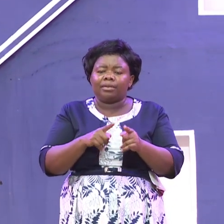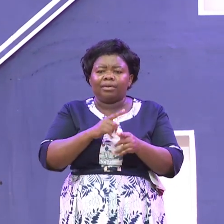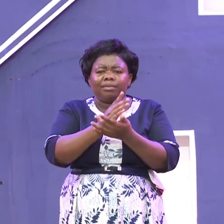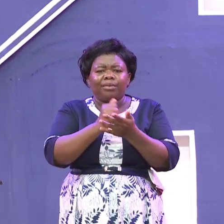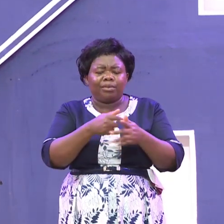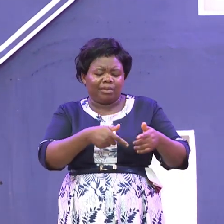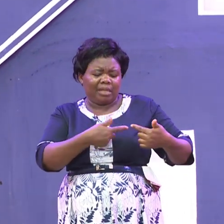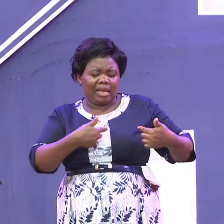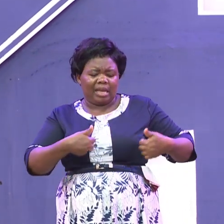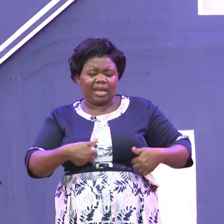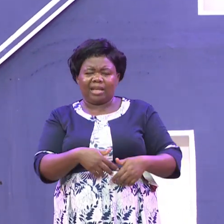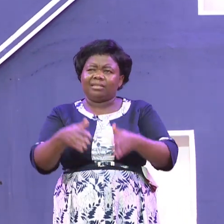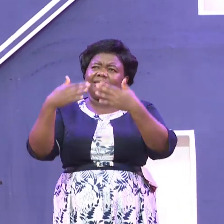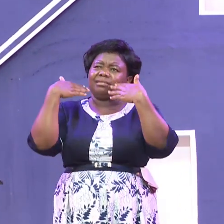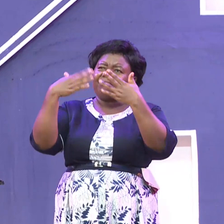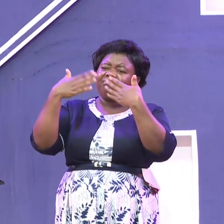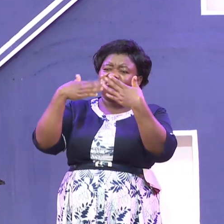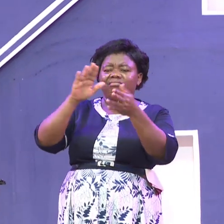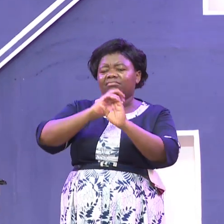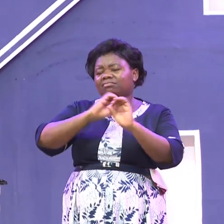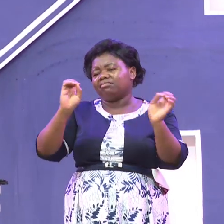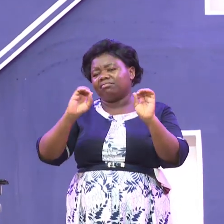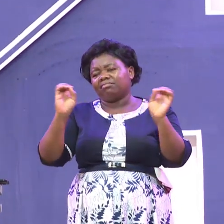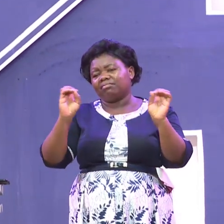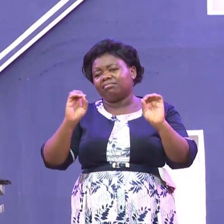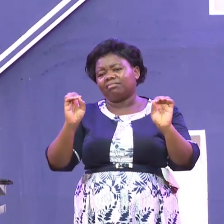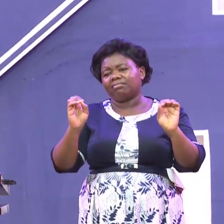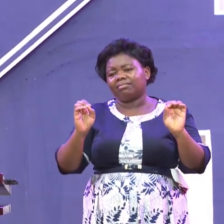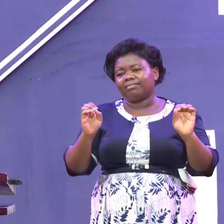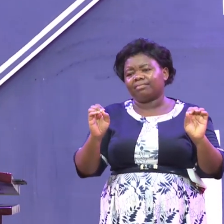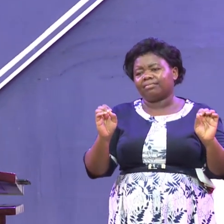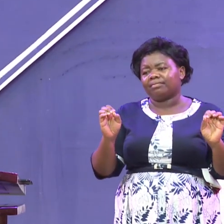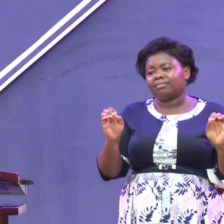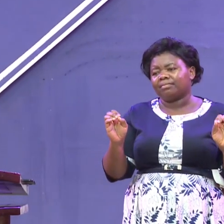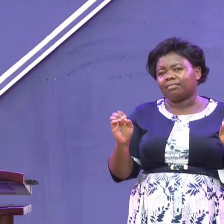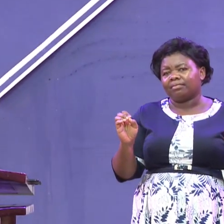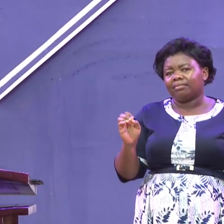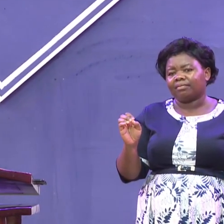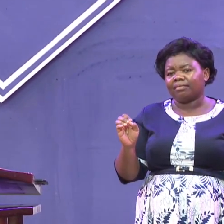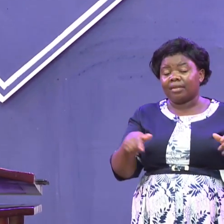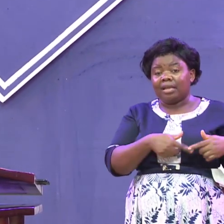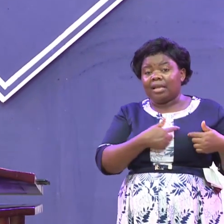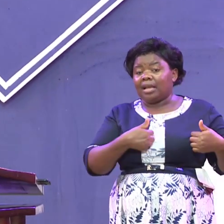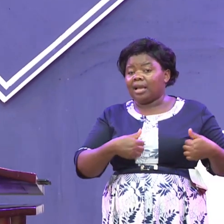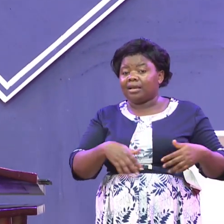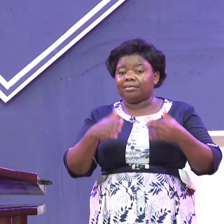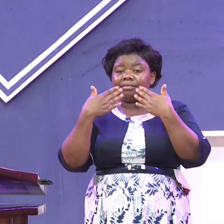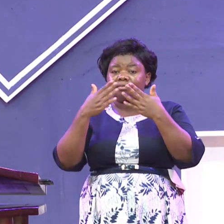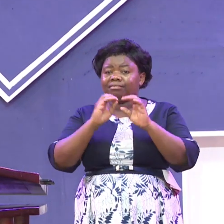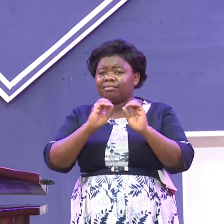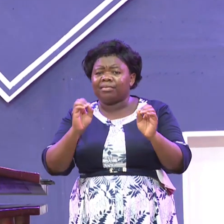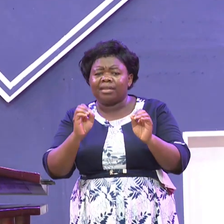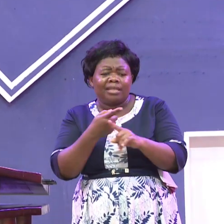olw'omutima ogutasiima. But do you know us with that heart that doesn't show gratitude? Omutima ogutasiima guva ku